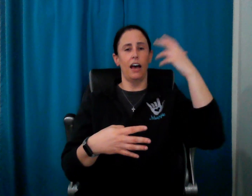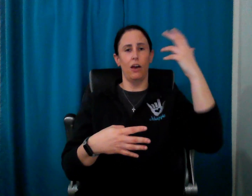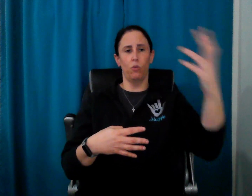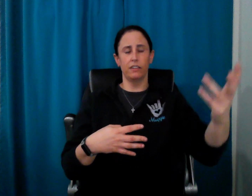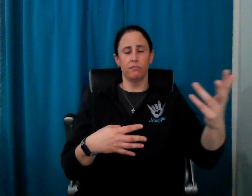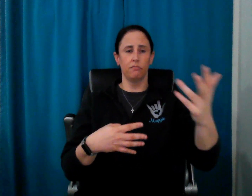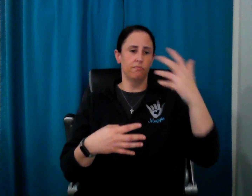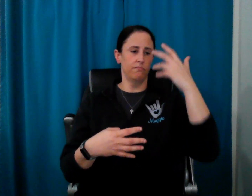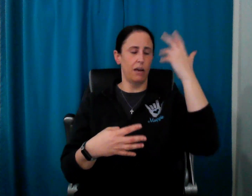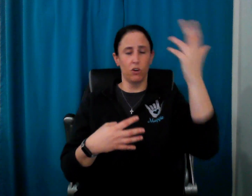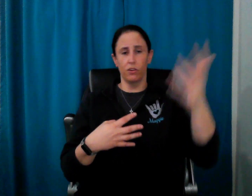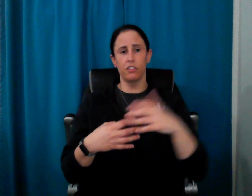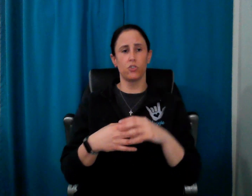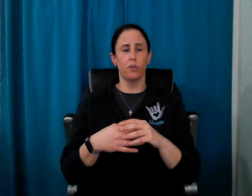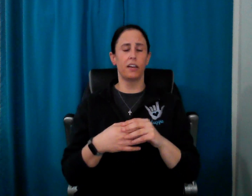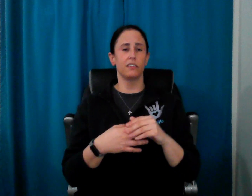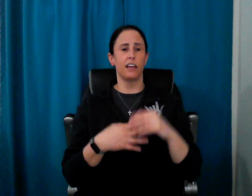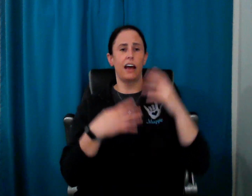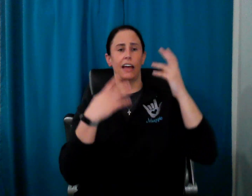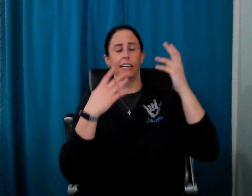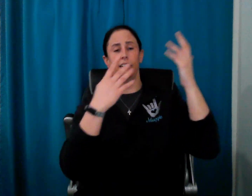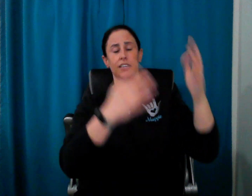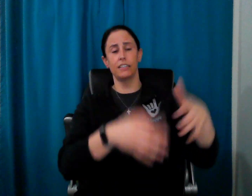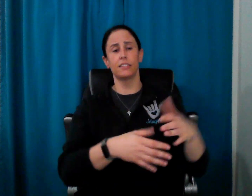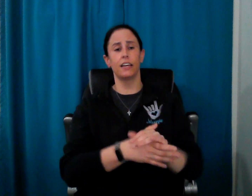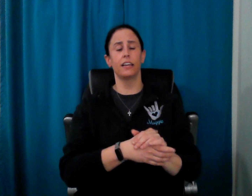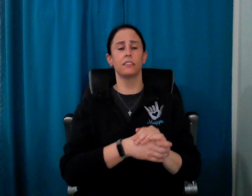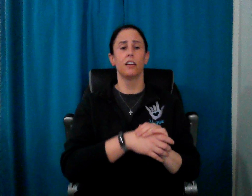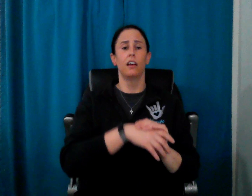I'm going to the store because I need these things,